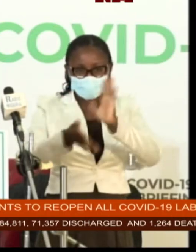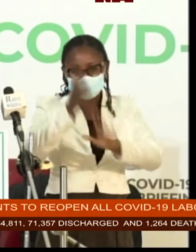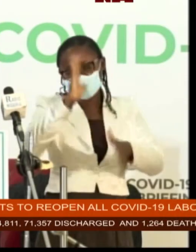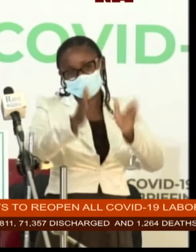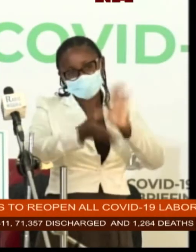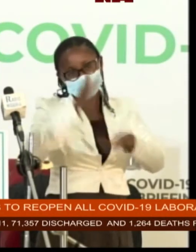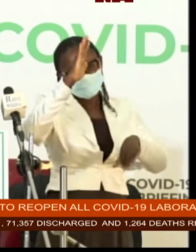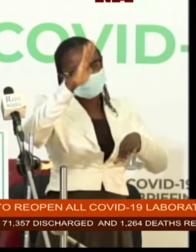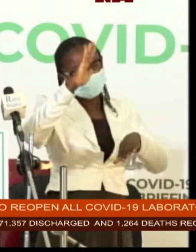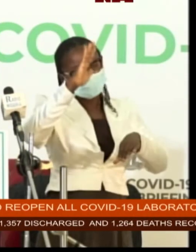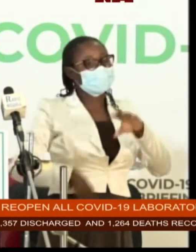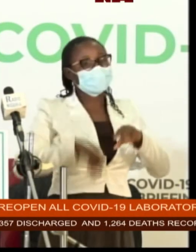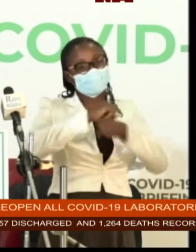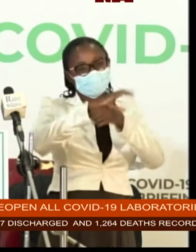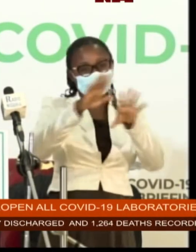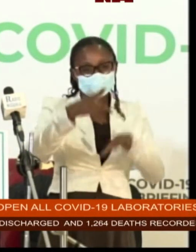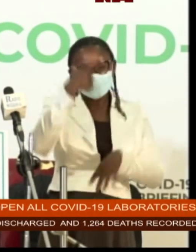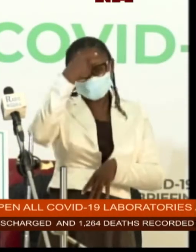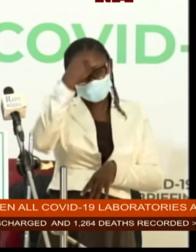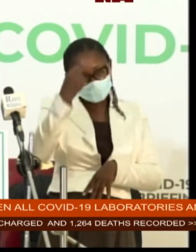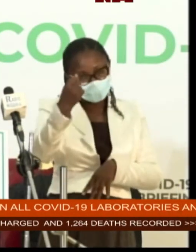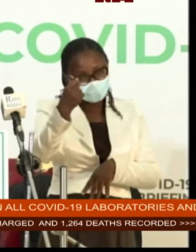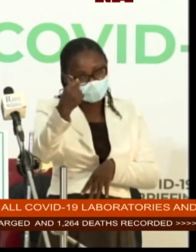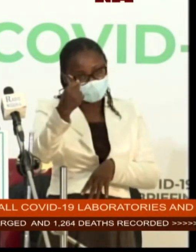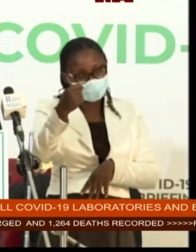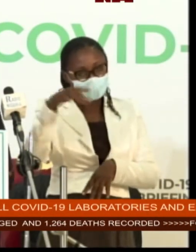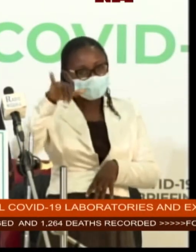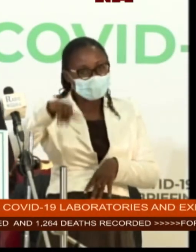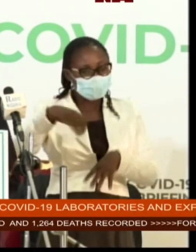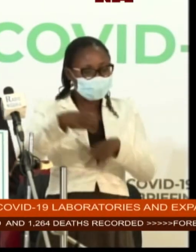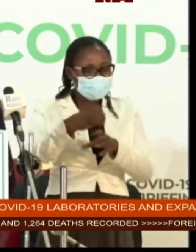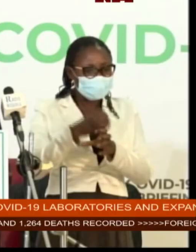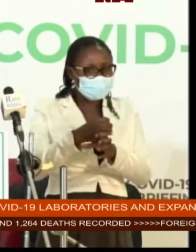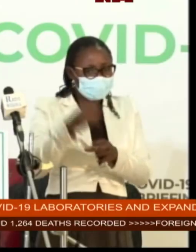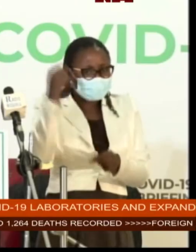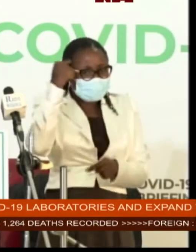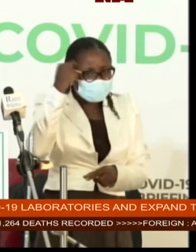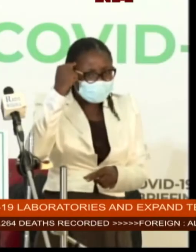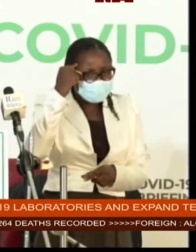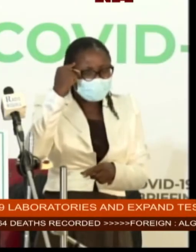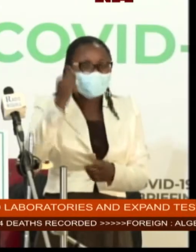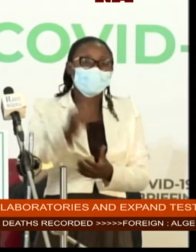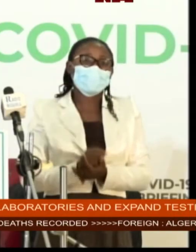the fake news, because they create sensation.